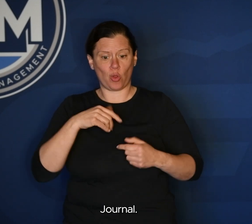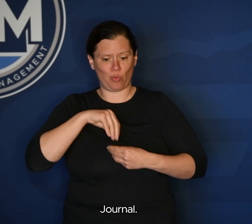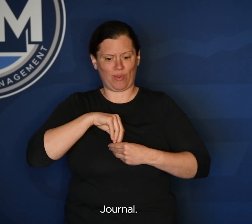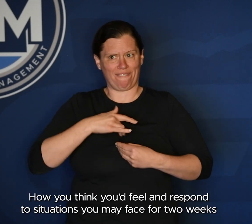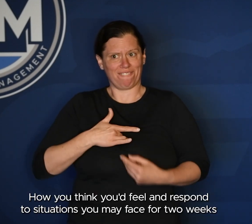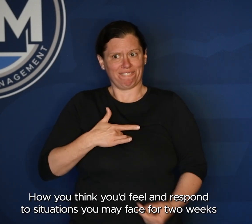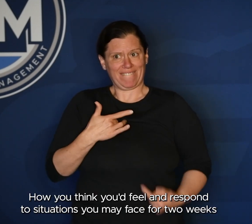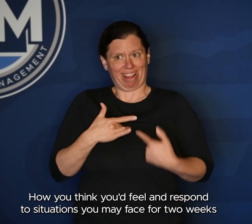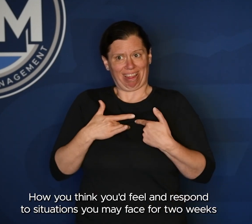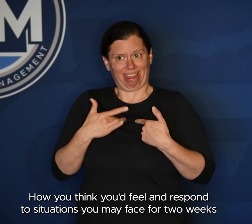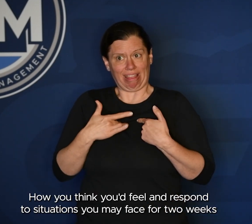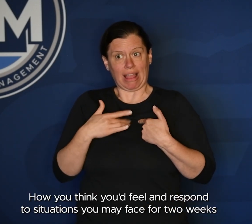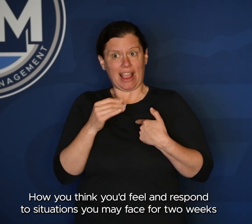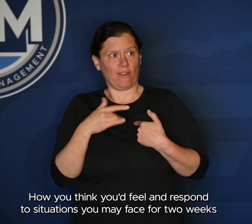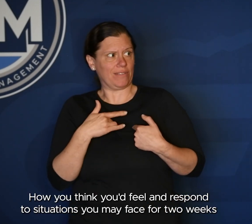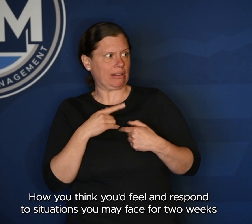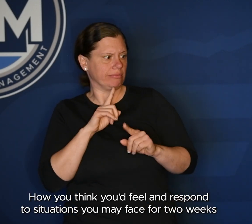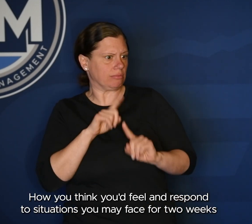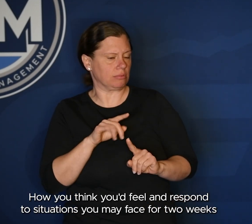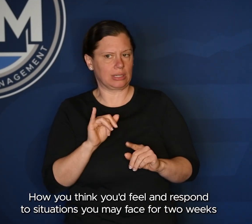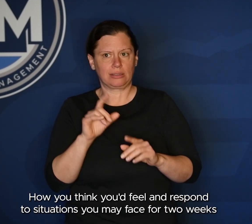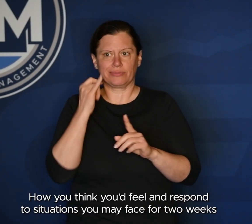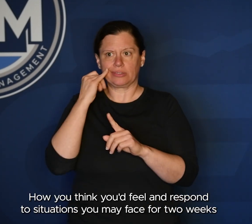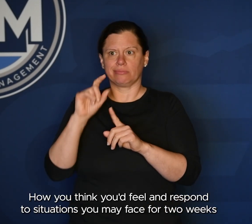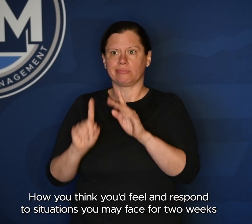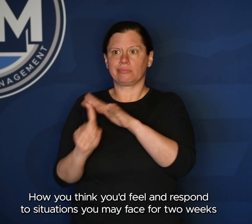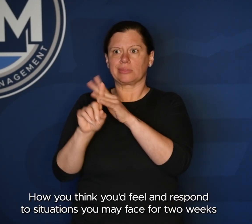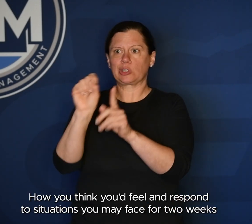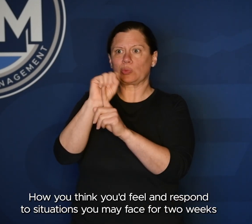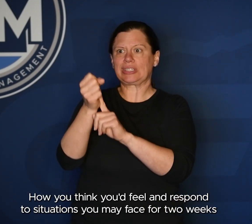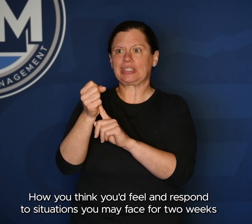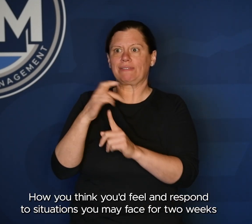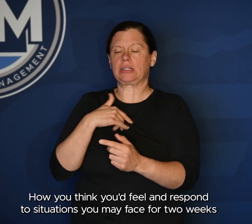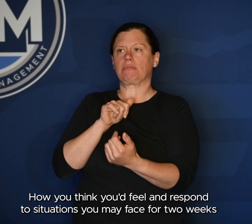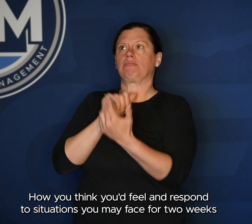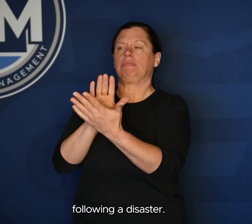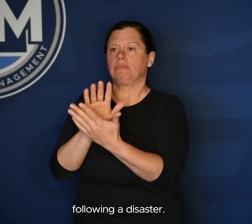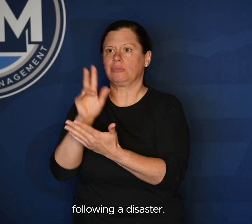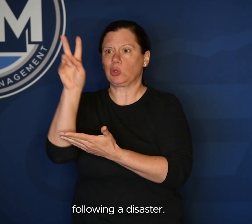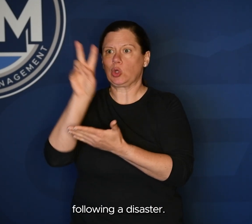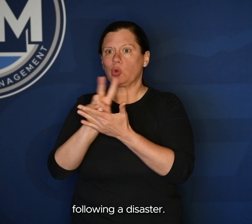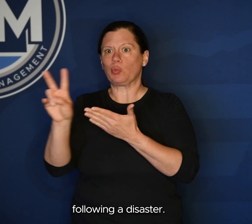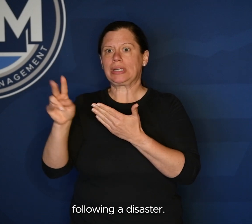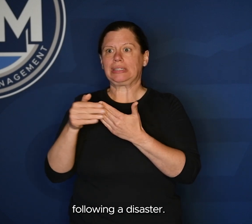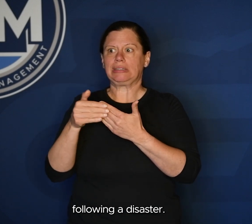Journal how you think you'd feel and respond to situations you may face for 2 weeks following a disaster.